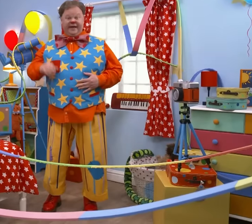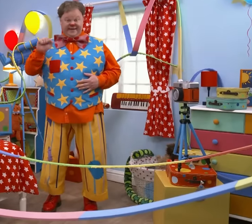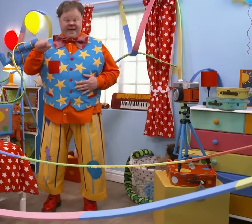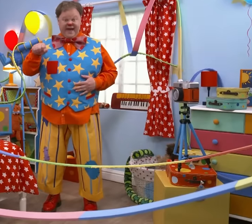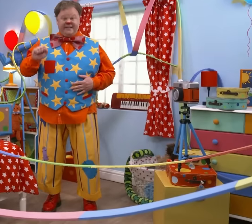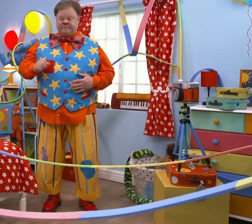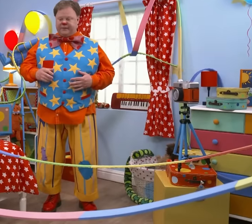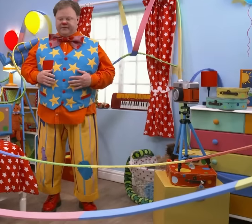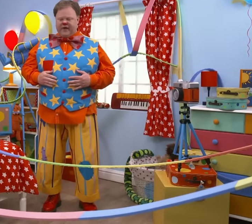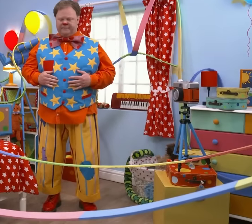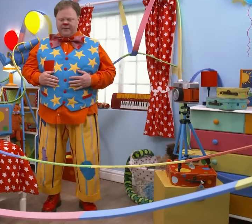Yes, but,